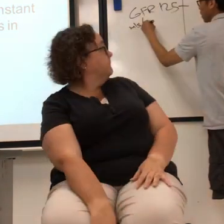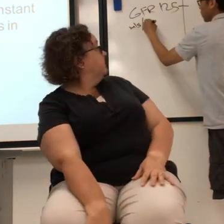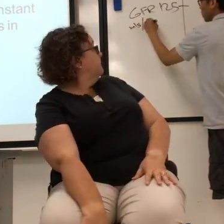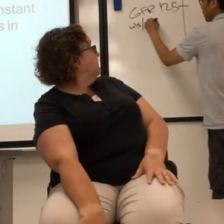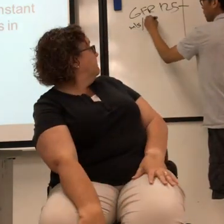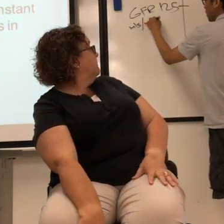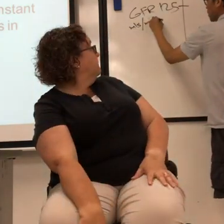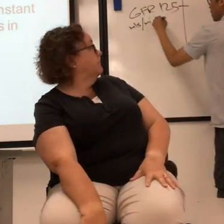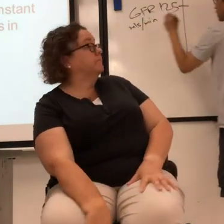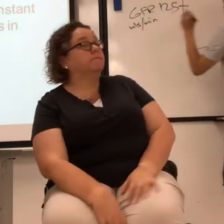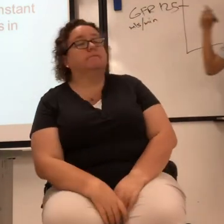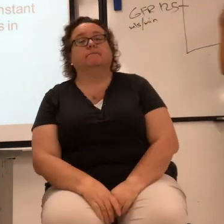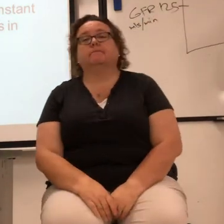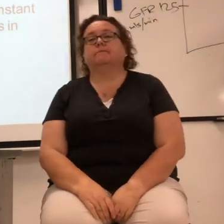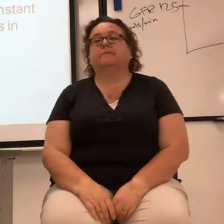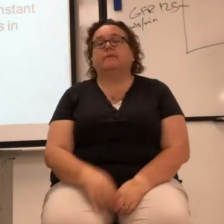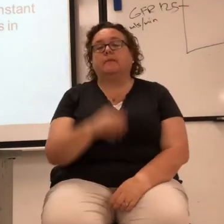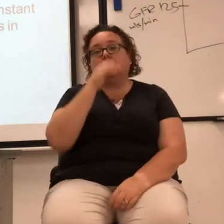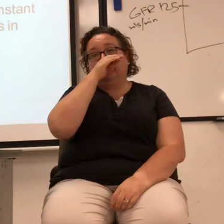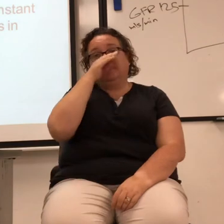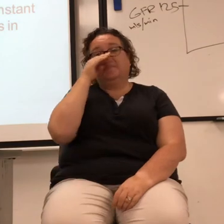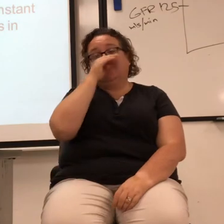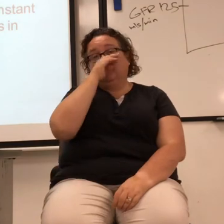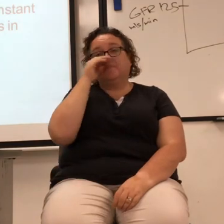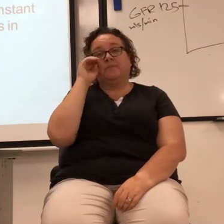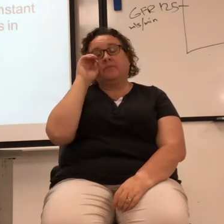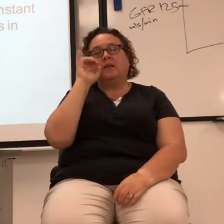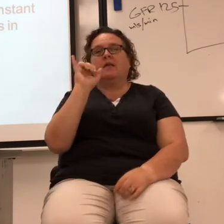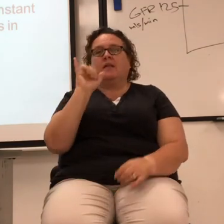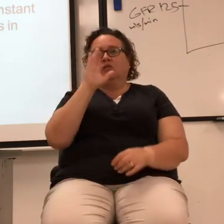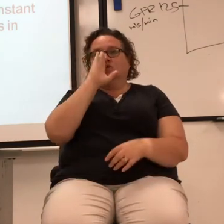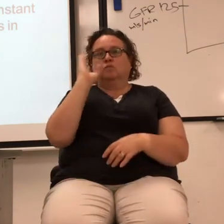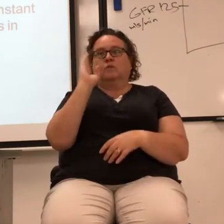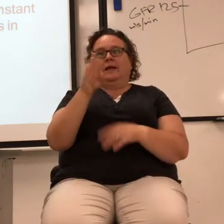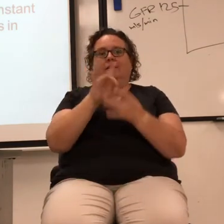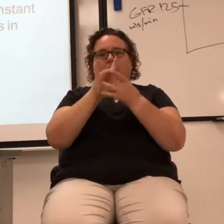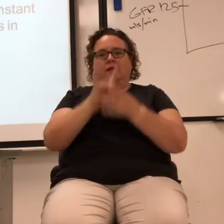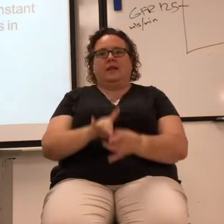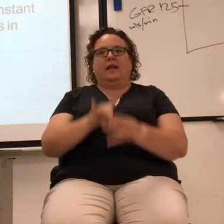mils per minute. Now that's directly related to